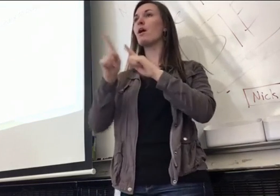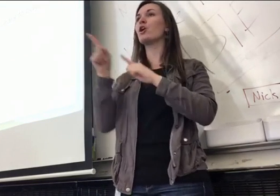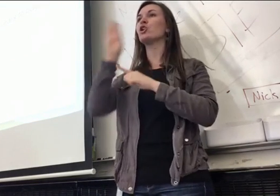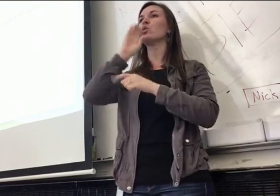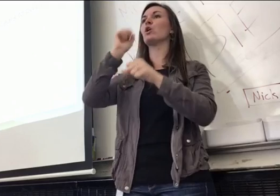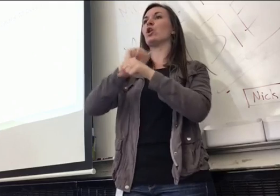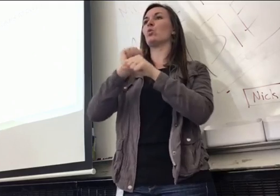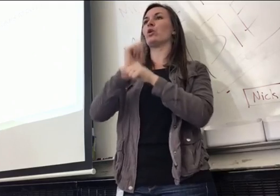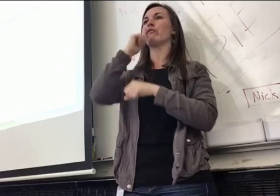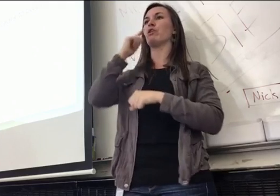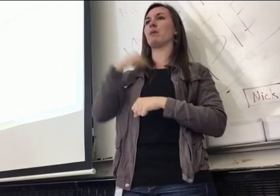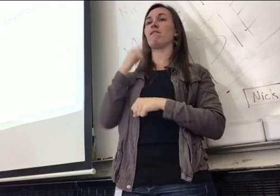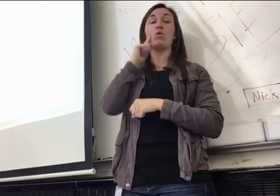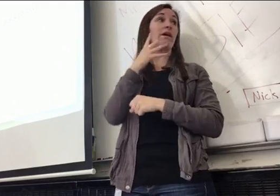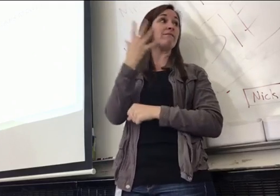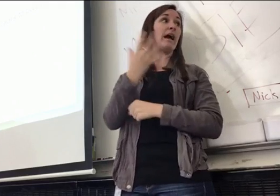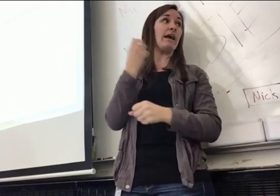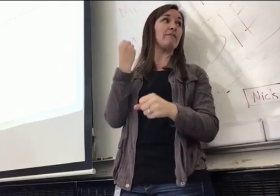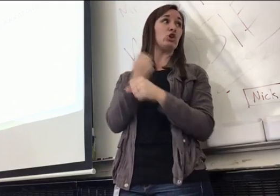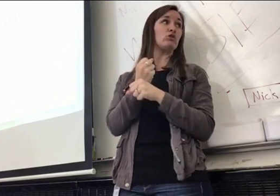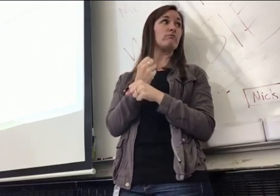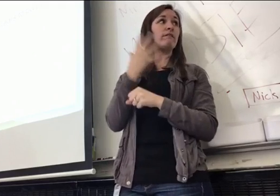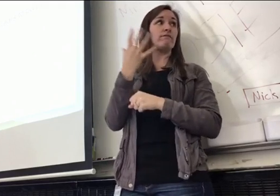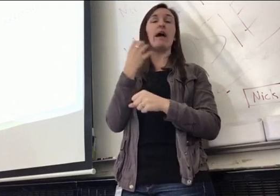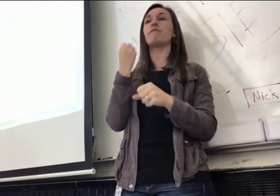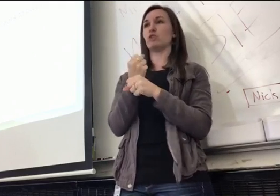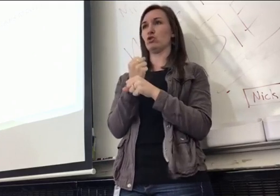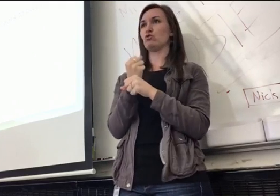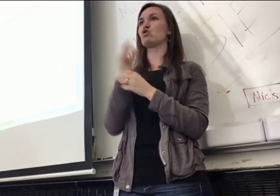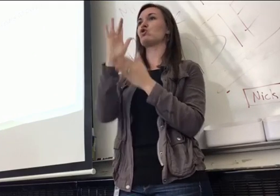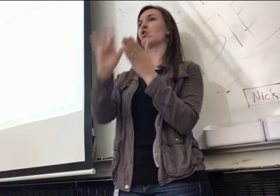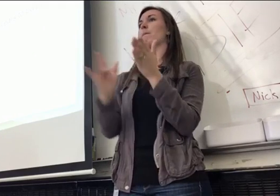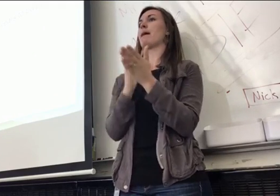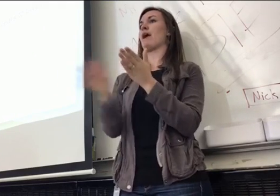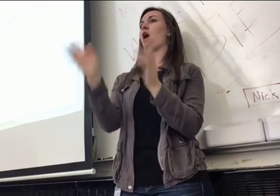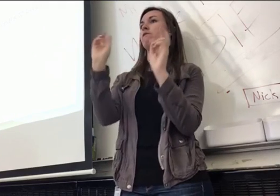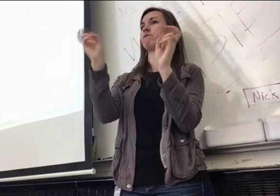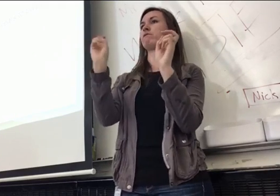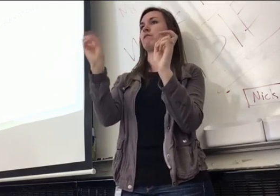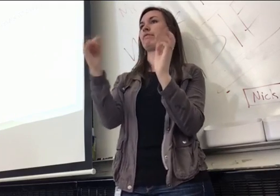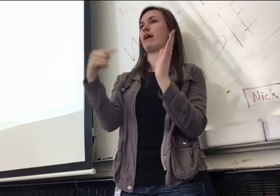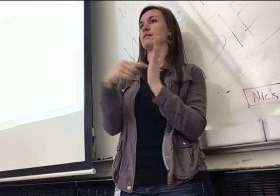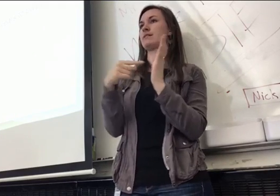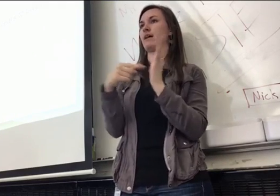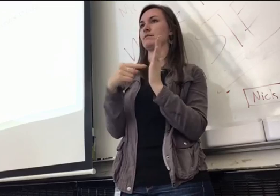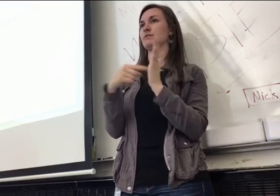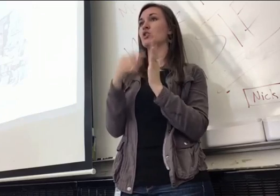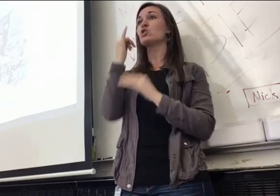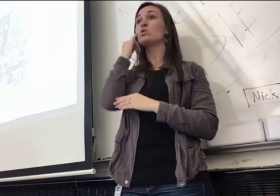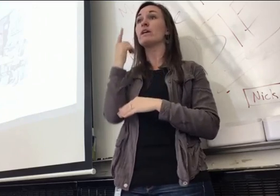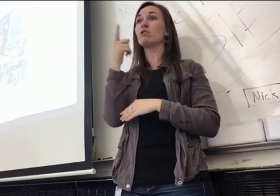Now, it sounds like an okay deal, right? Well, here's the thing. When you were an indentured servant,